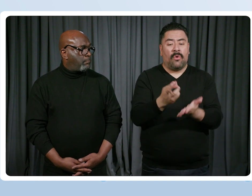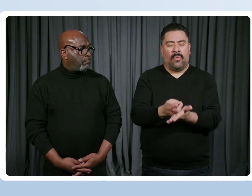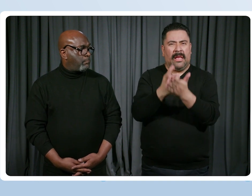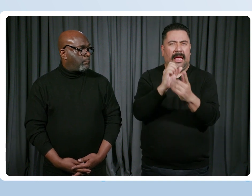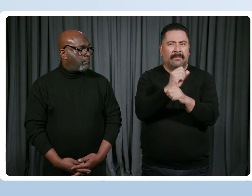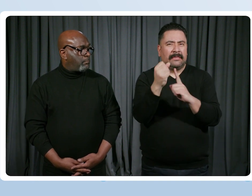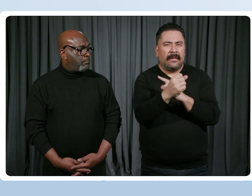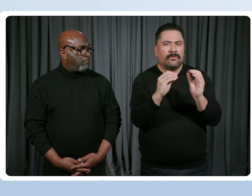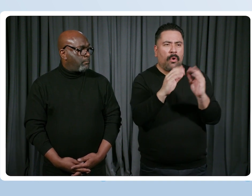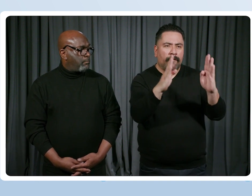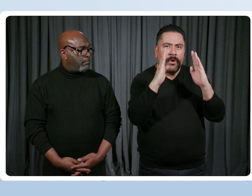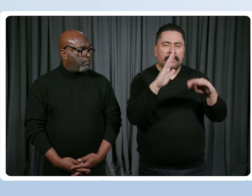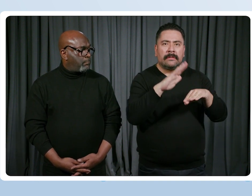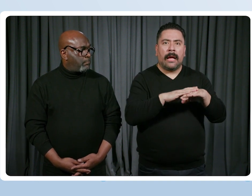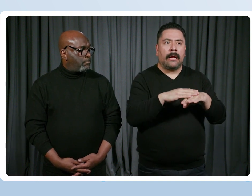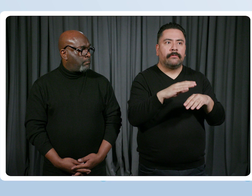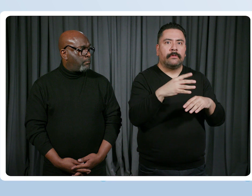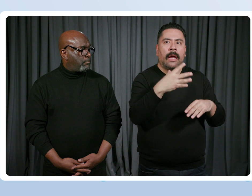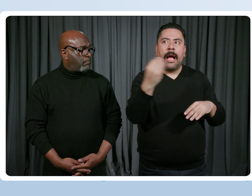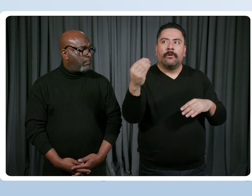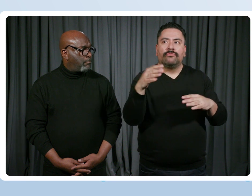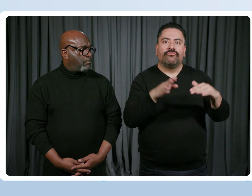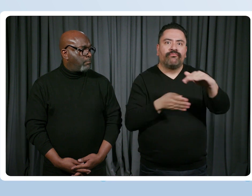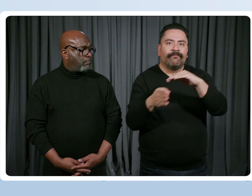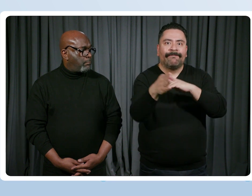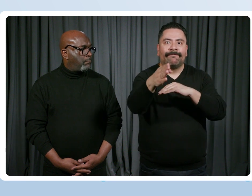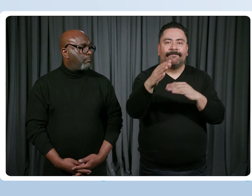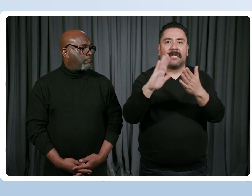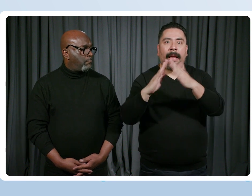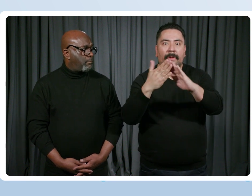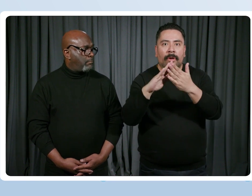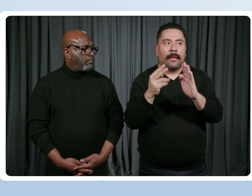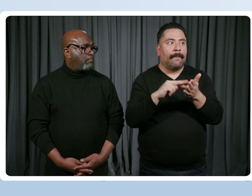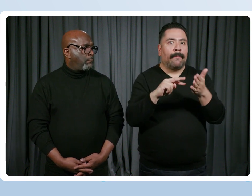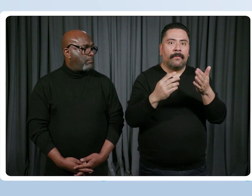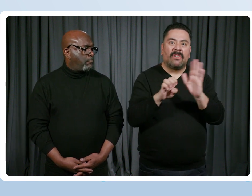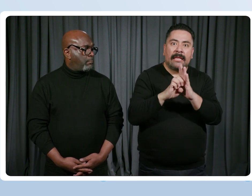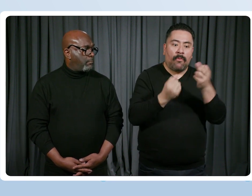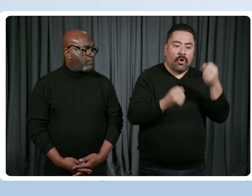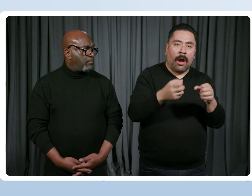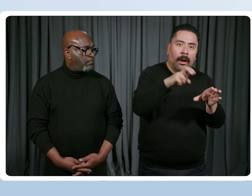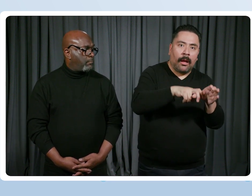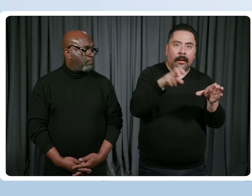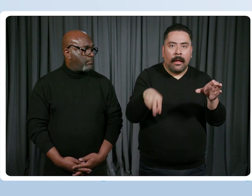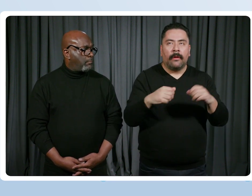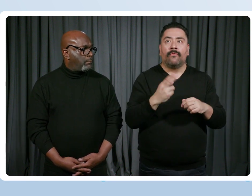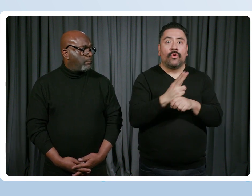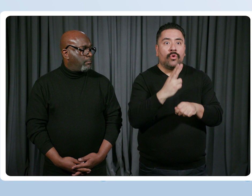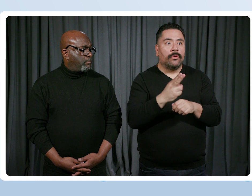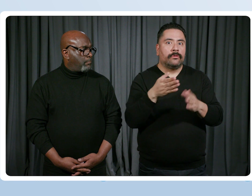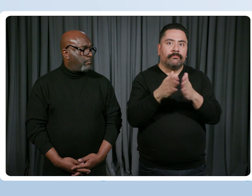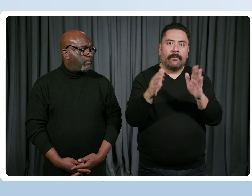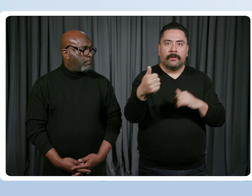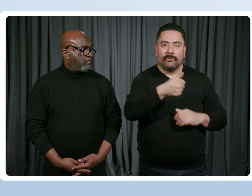a little bit more on moving out into the community. So being able to get in and out of the car, use public transportation. We will